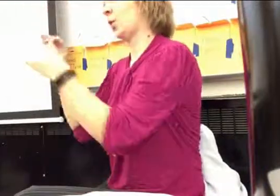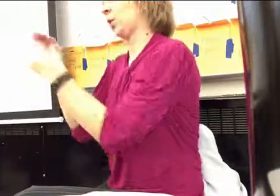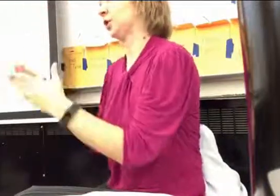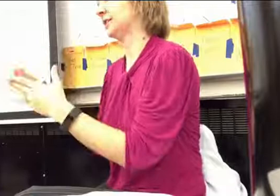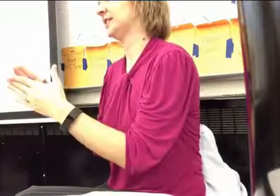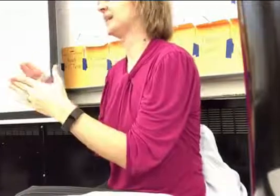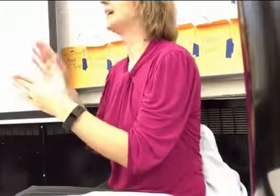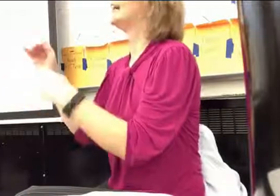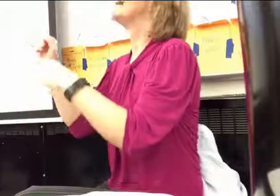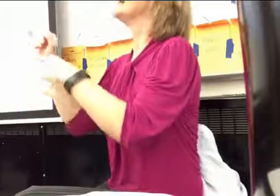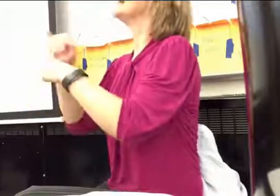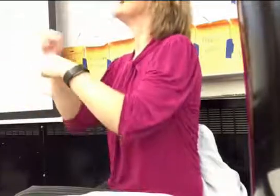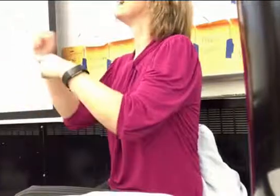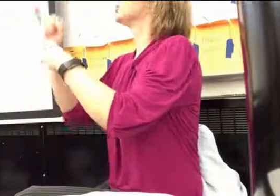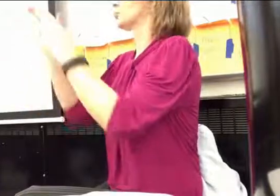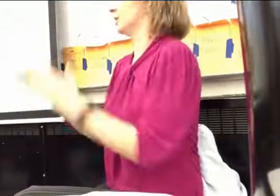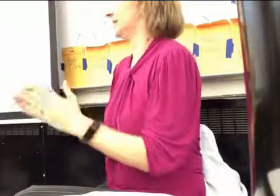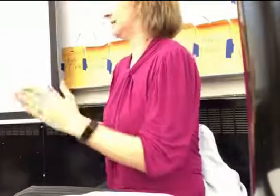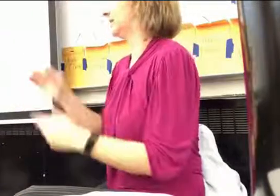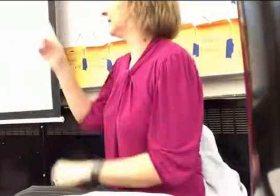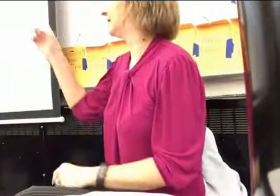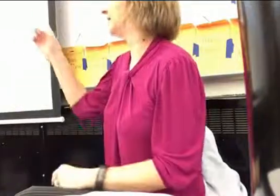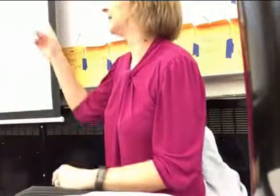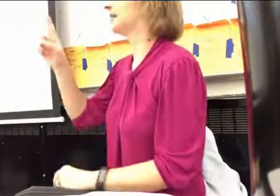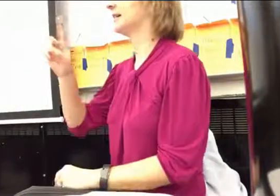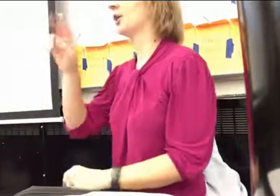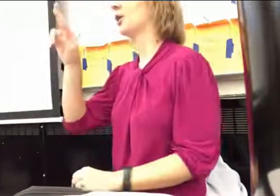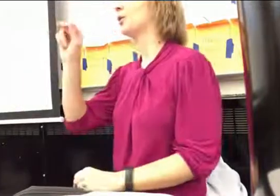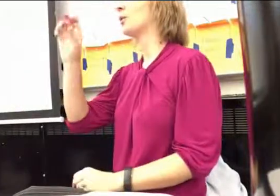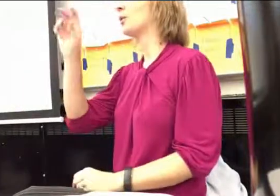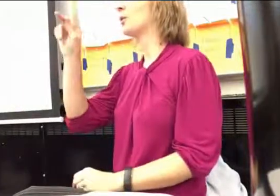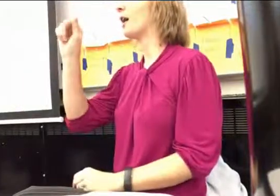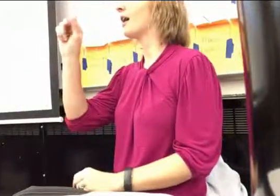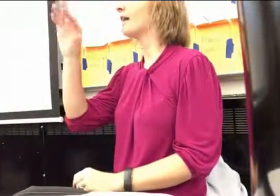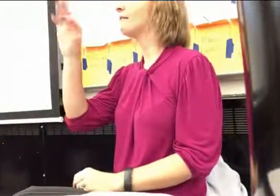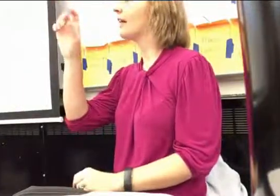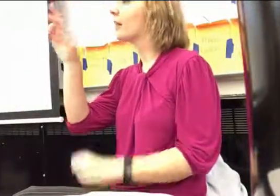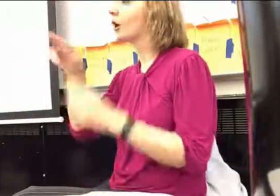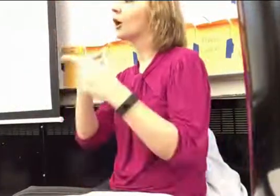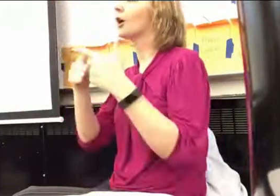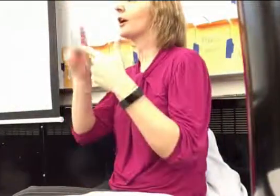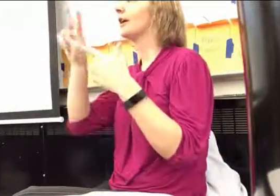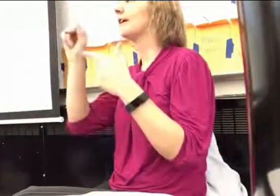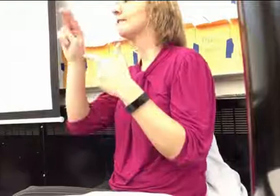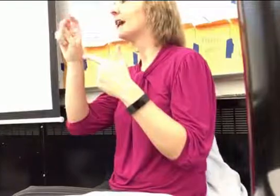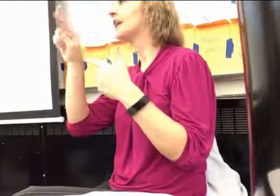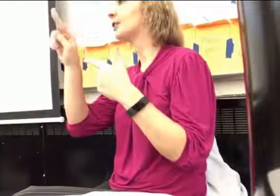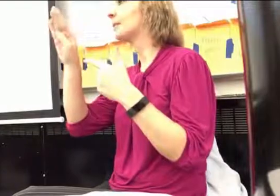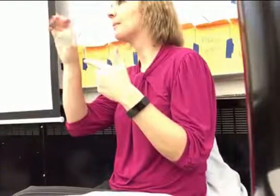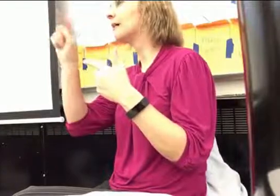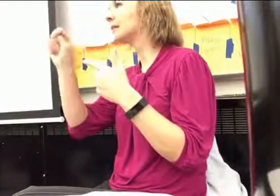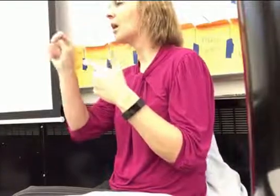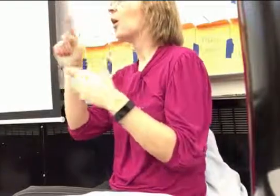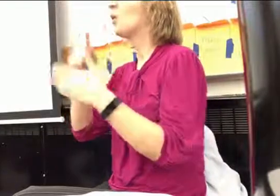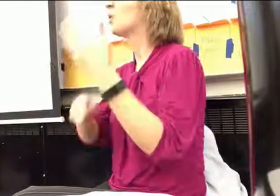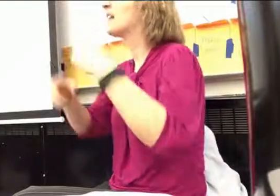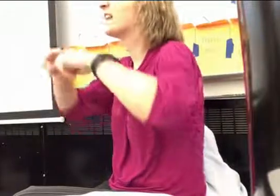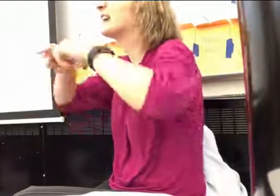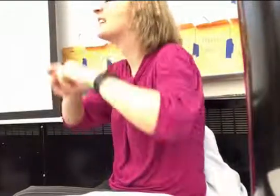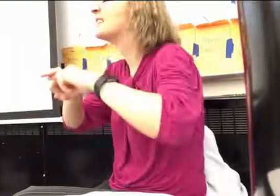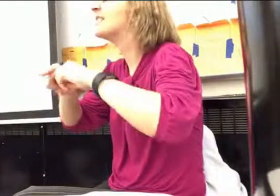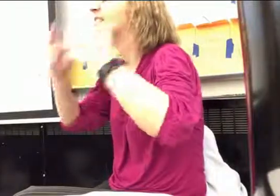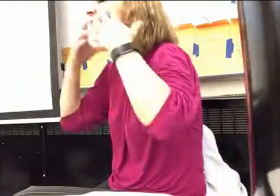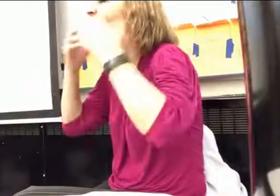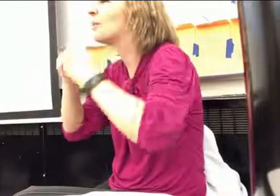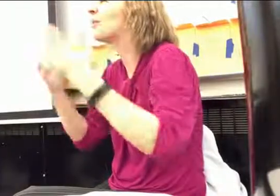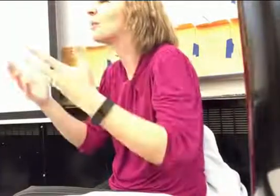it's industrialists. So you're having your Vanderbilts, your Rockefellers, things like that. And what are they sitting on, does it look like? And what are they fat